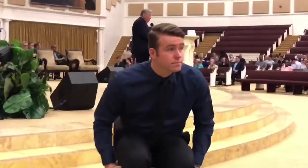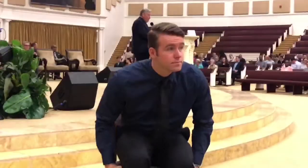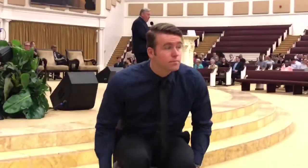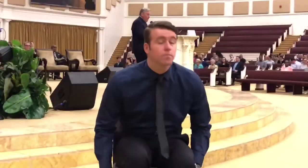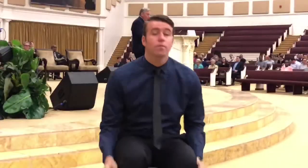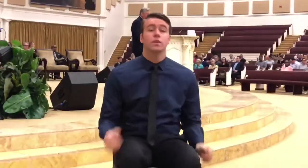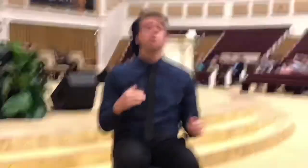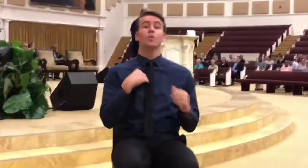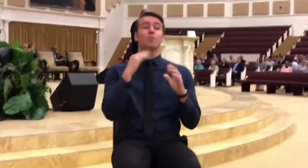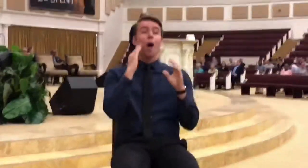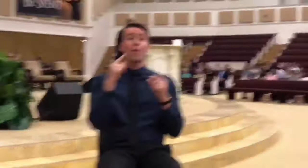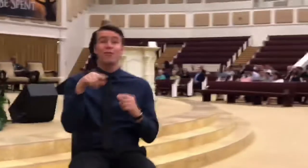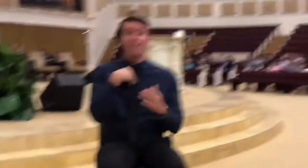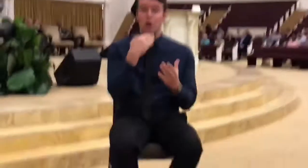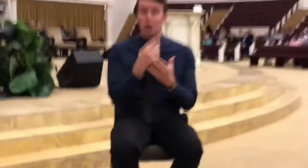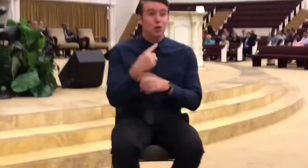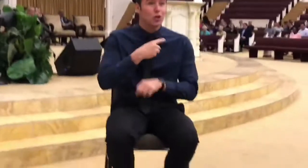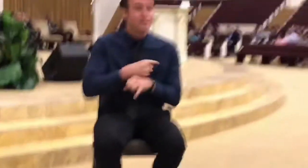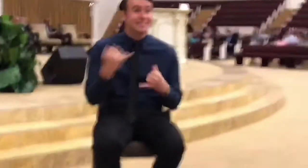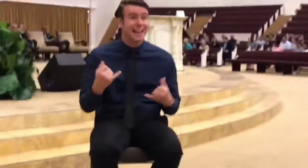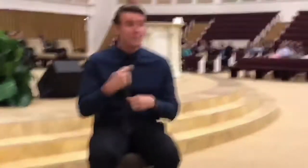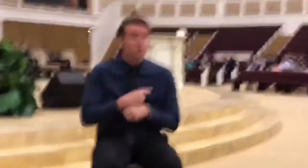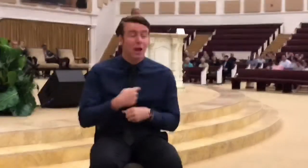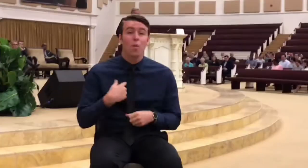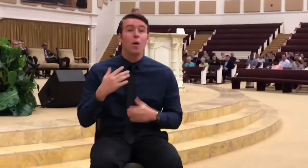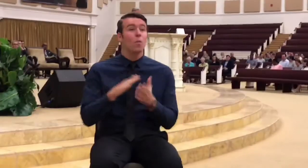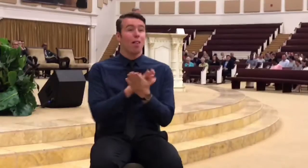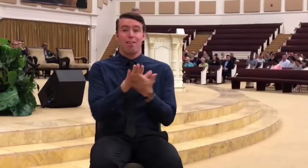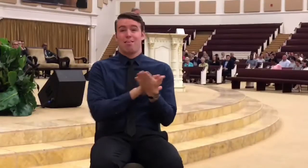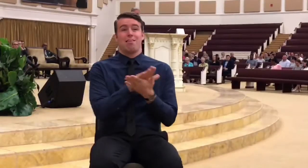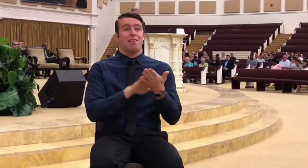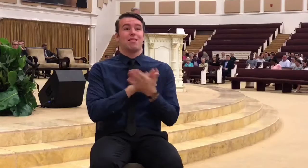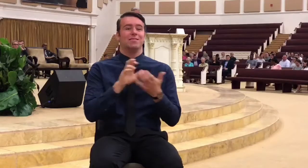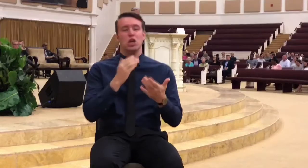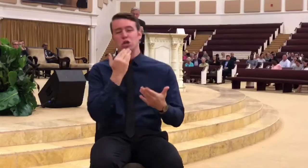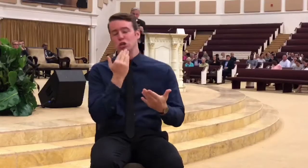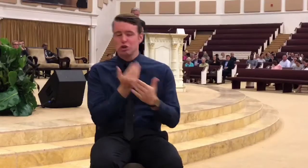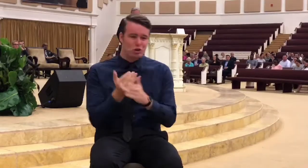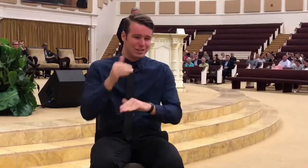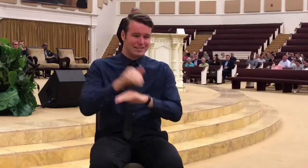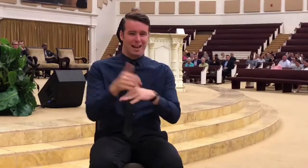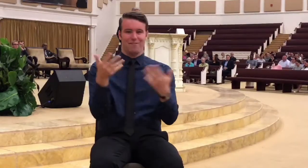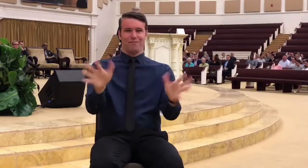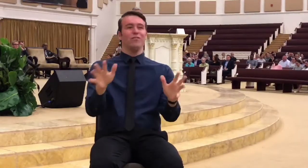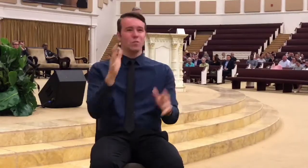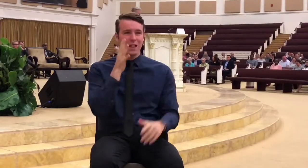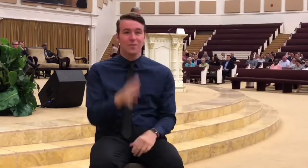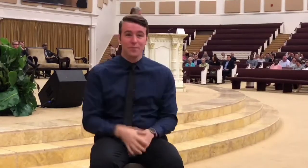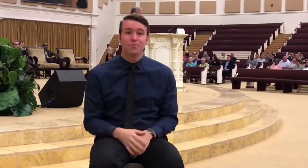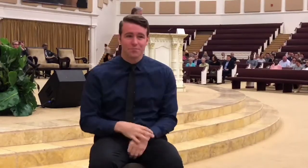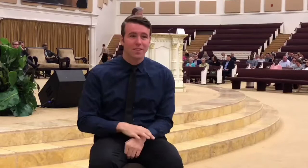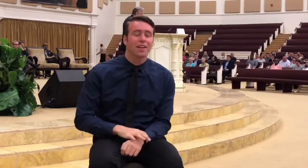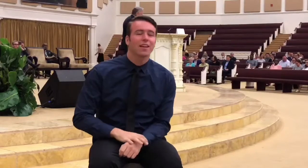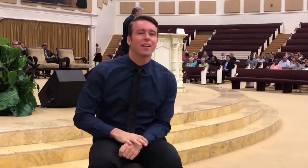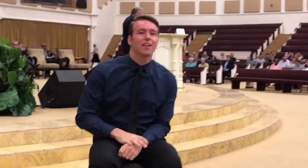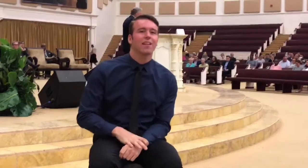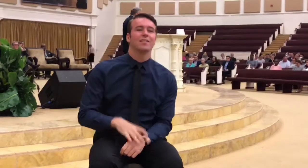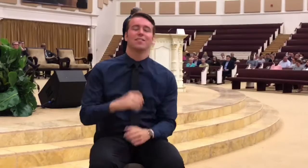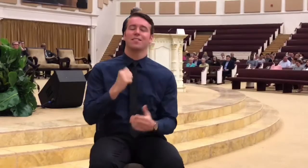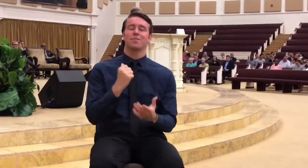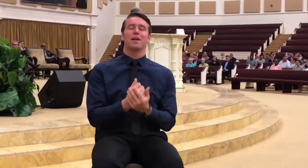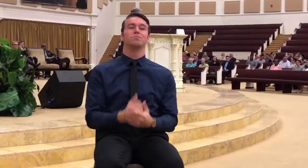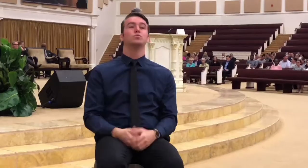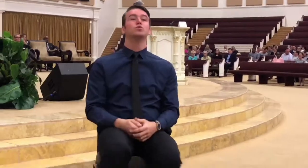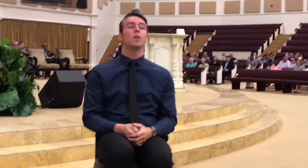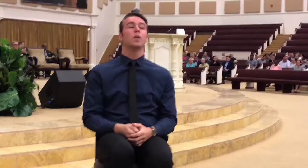So I hope you've had a good day today. We're going to wrap it up with a good night tonight. Amen.